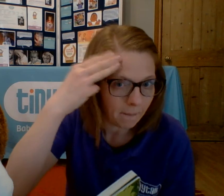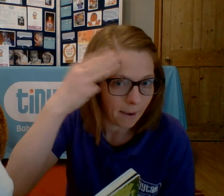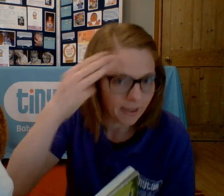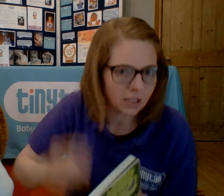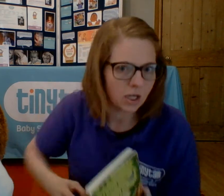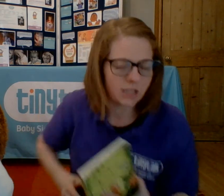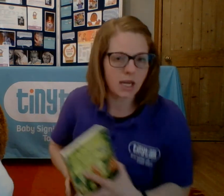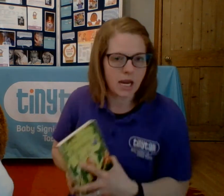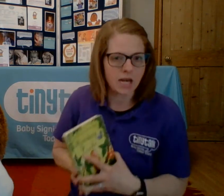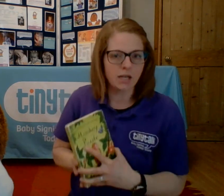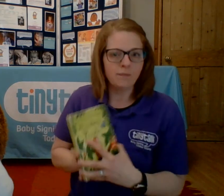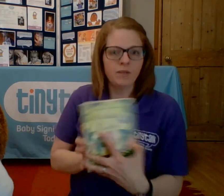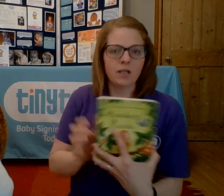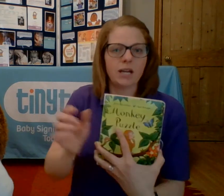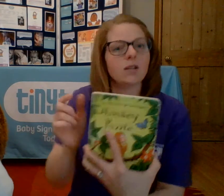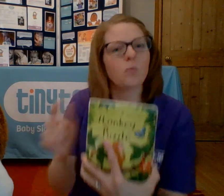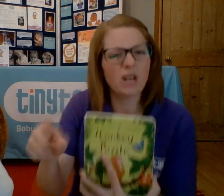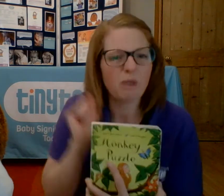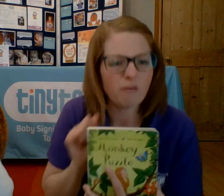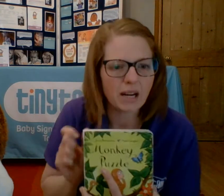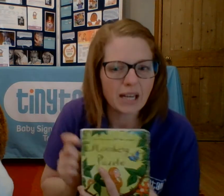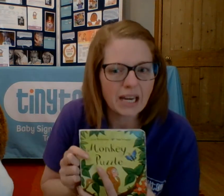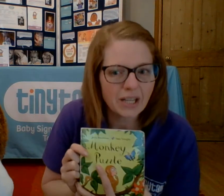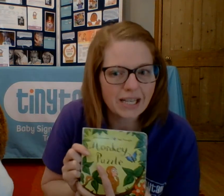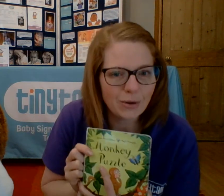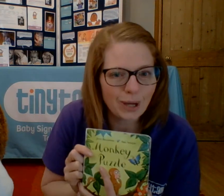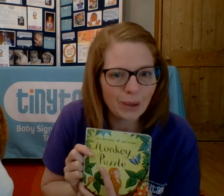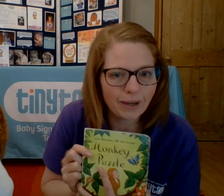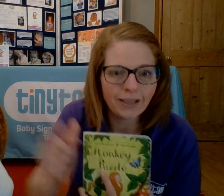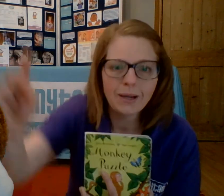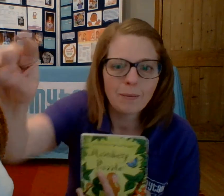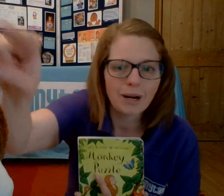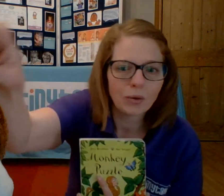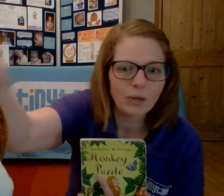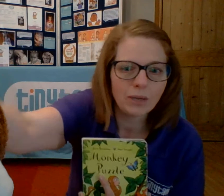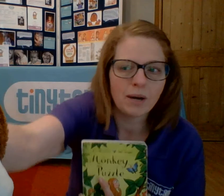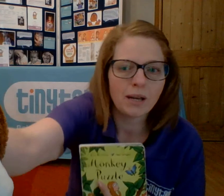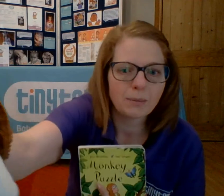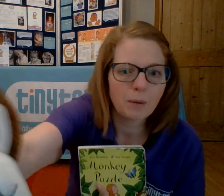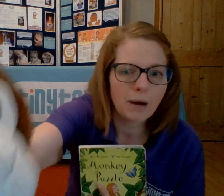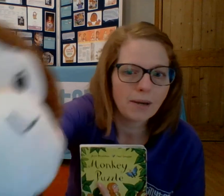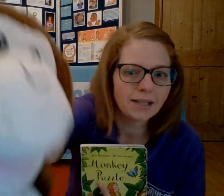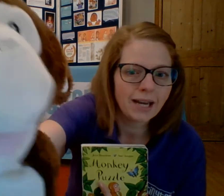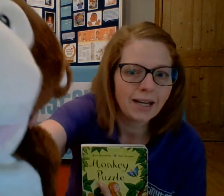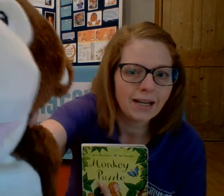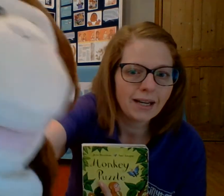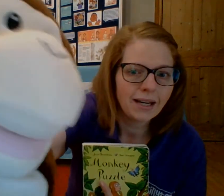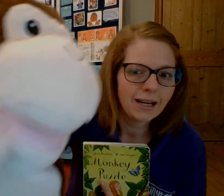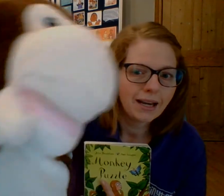mummy signs in. Okay, so we'll move my case. He's not in the way. I thought he might like to pop up and say